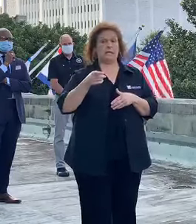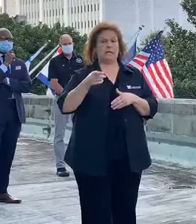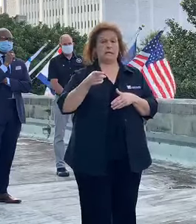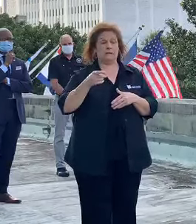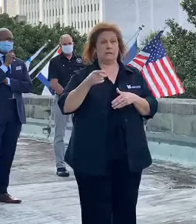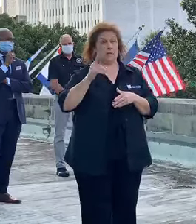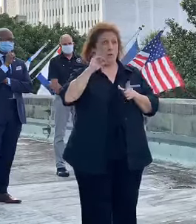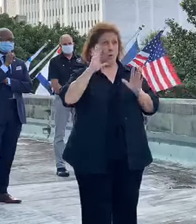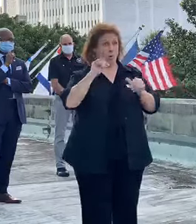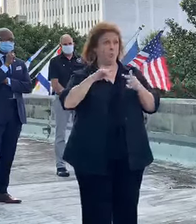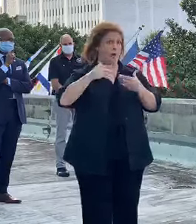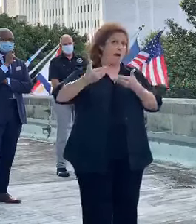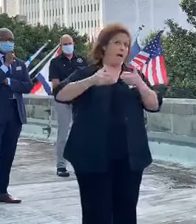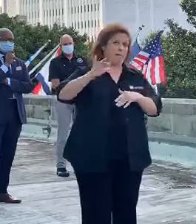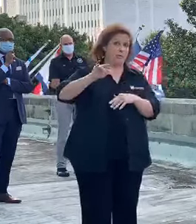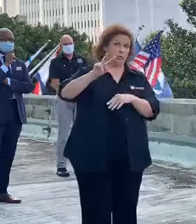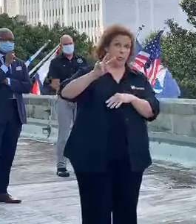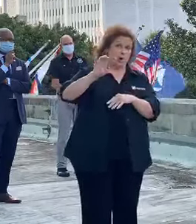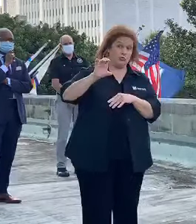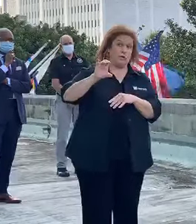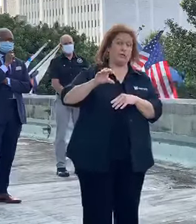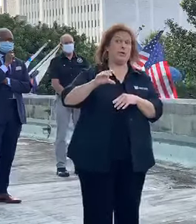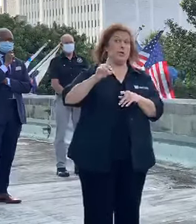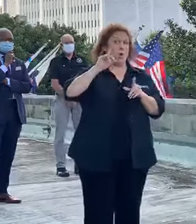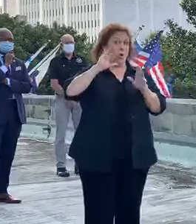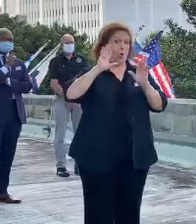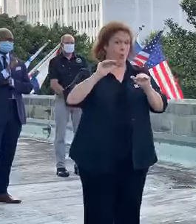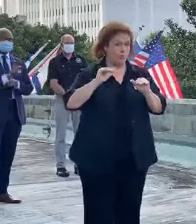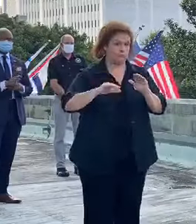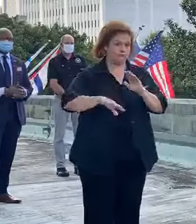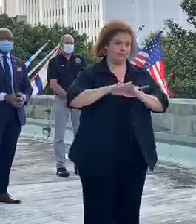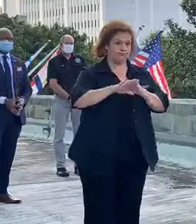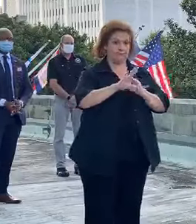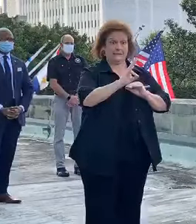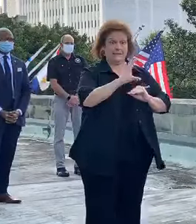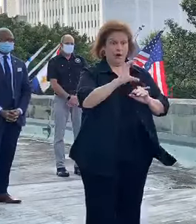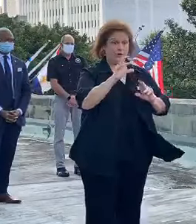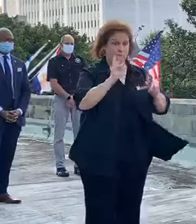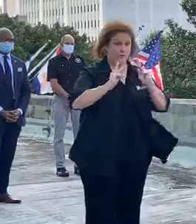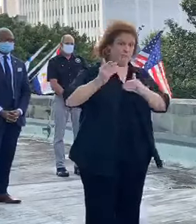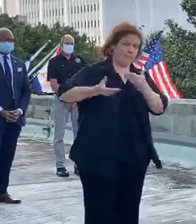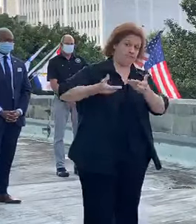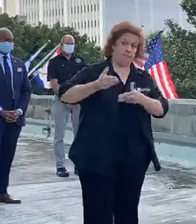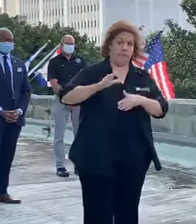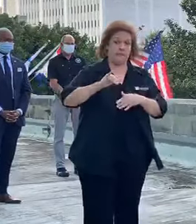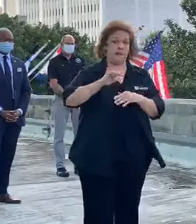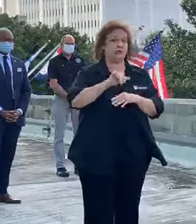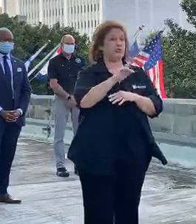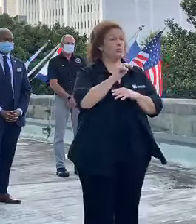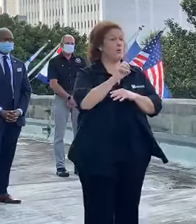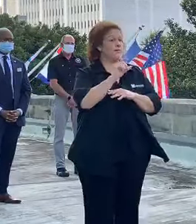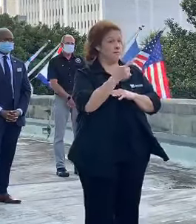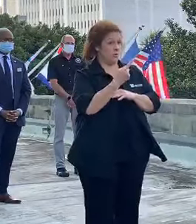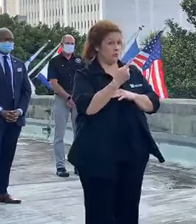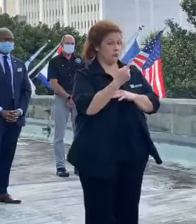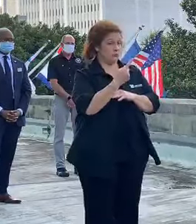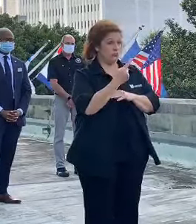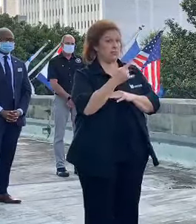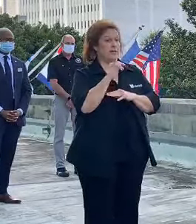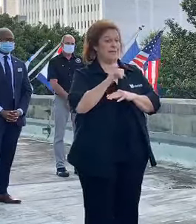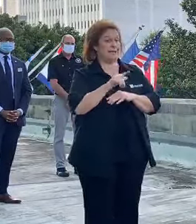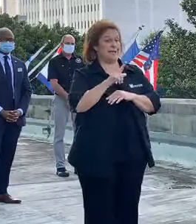by Friday, by 700, if I'm not mistaken, by June 1. So that is